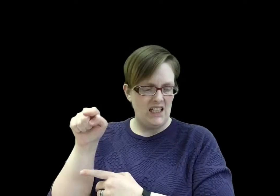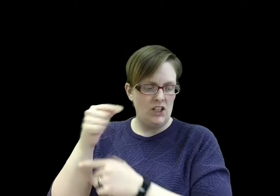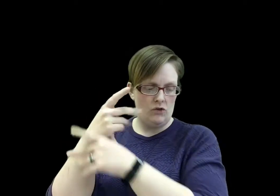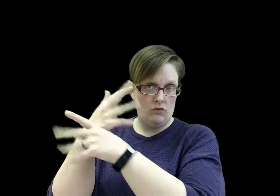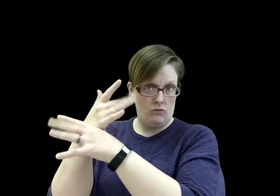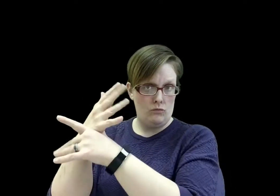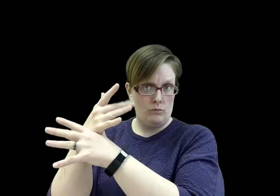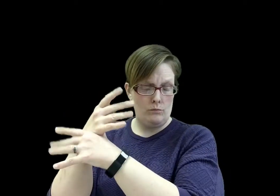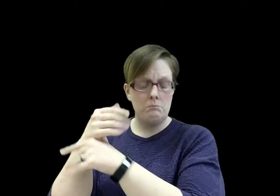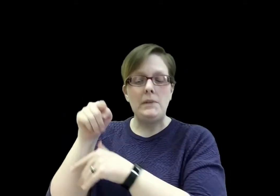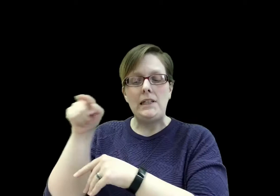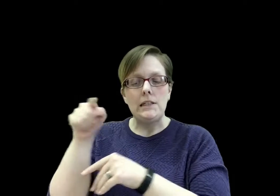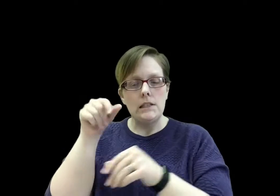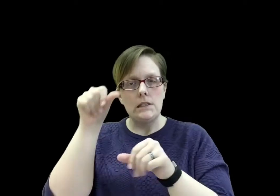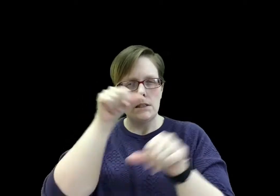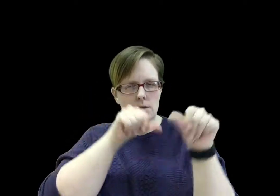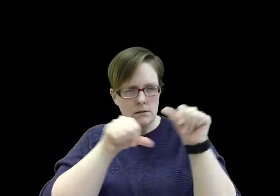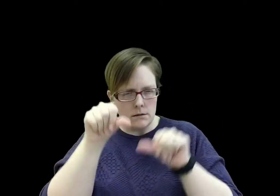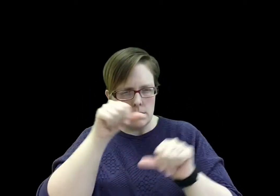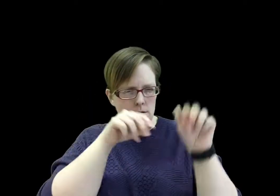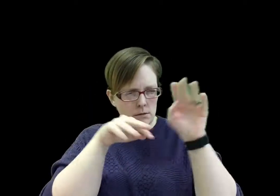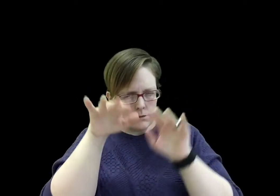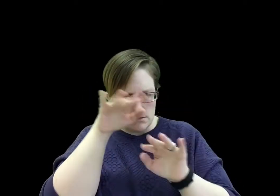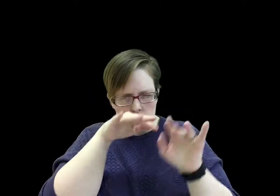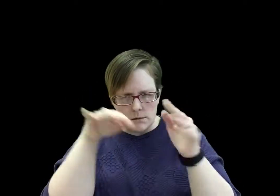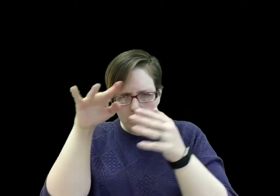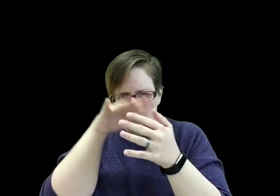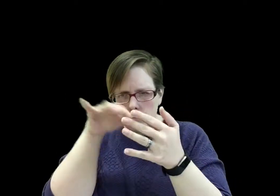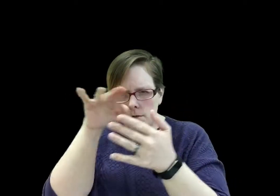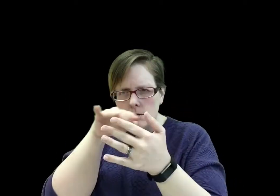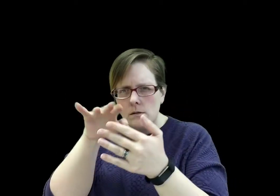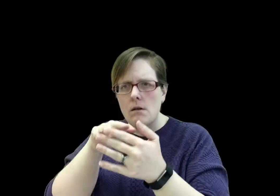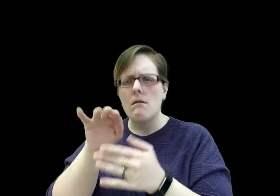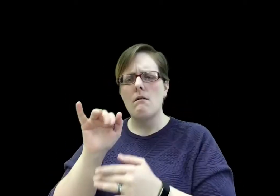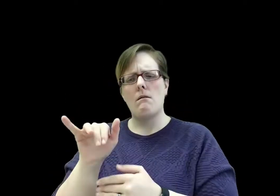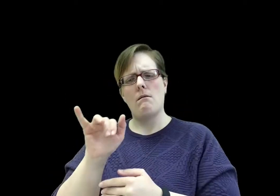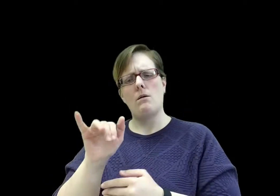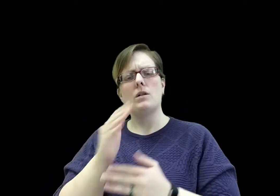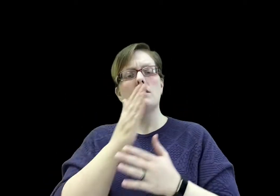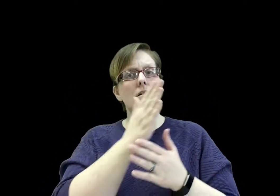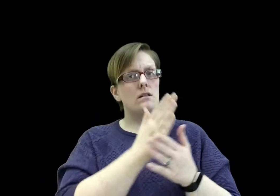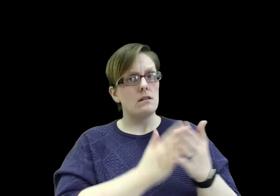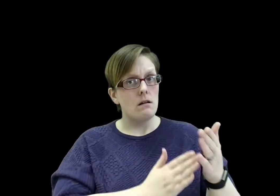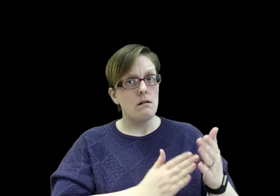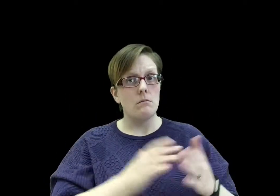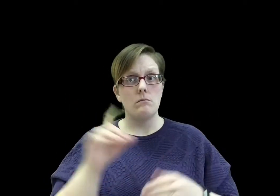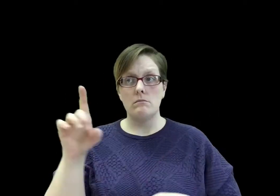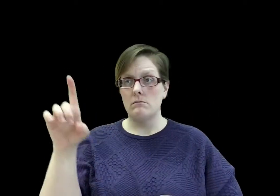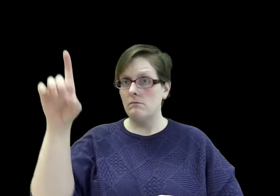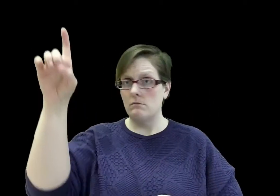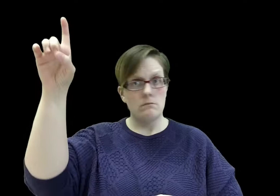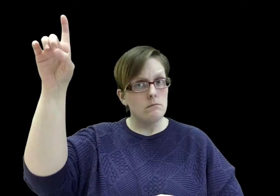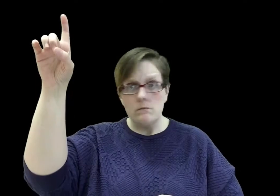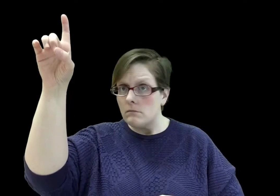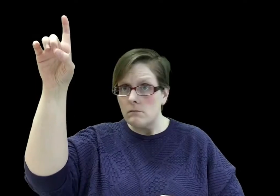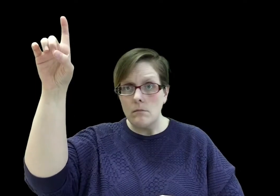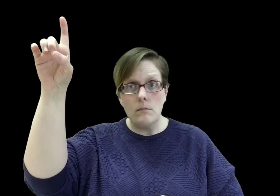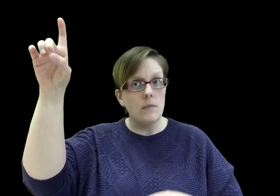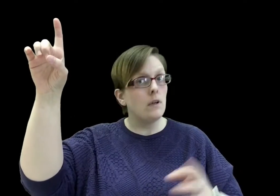Correns. He was from Germany, and he also studied science. And he found that some